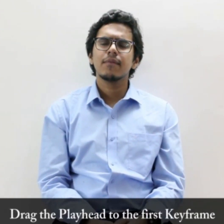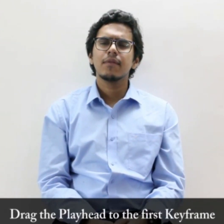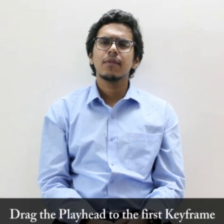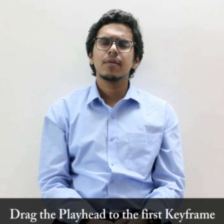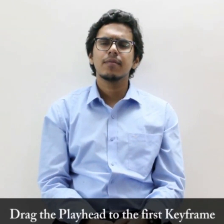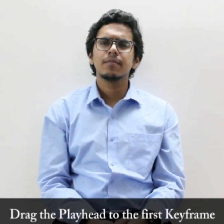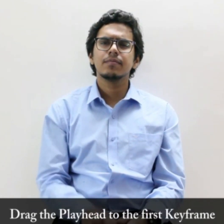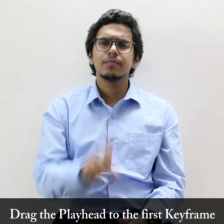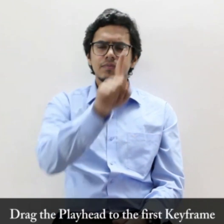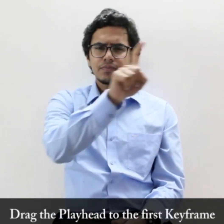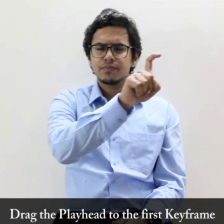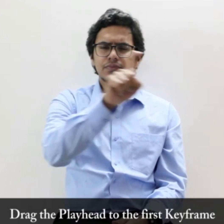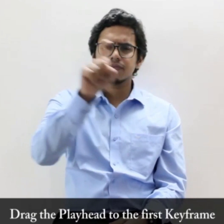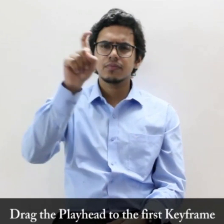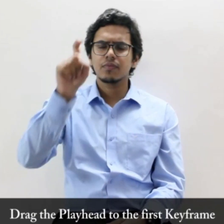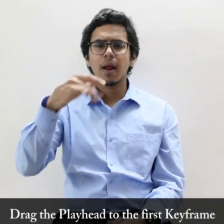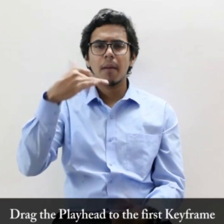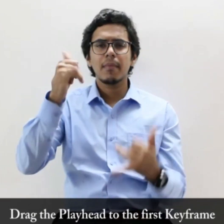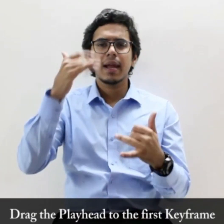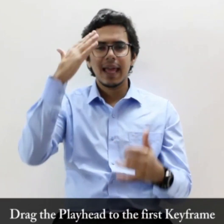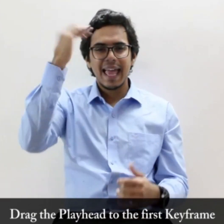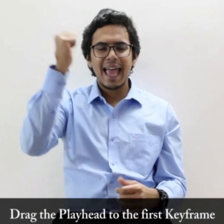Drag the playhead to the first keyframe.